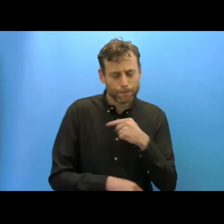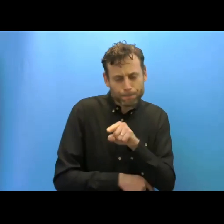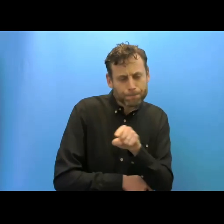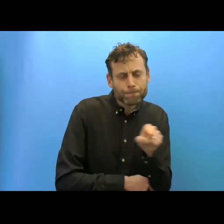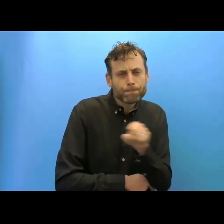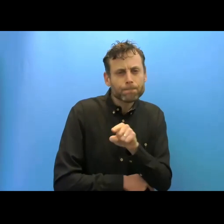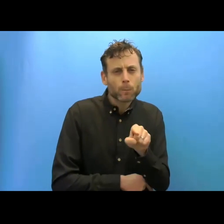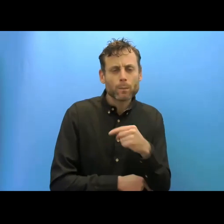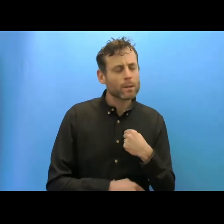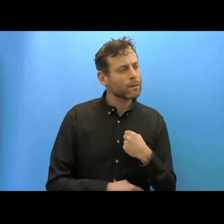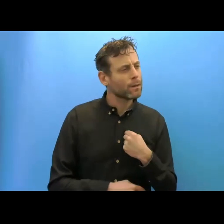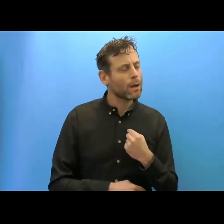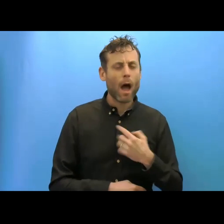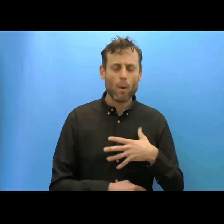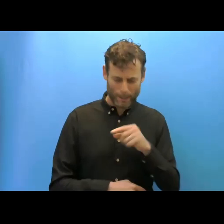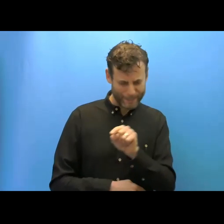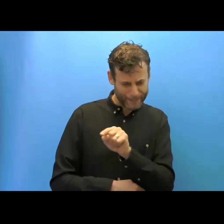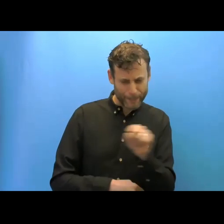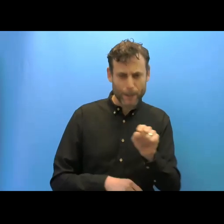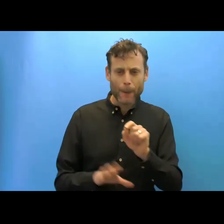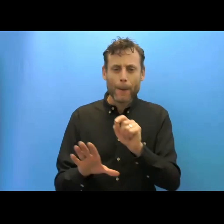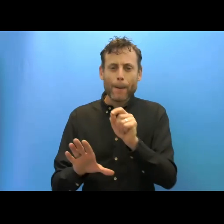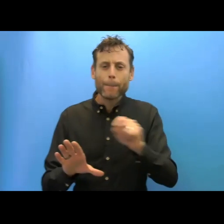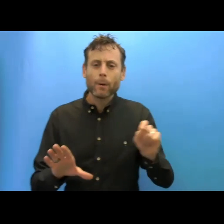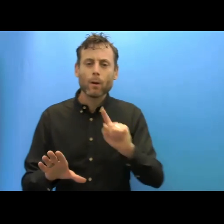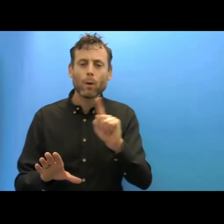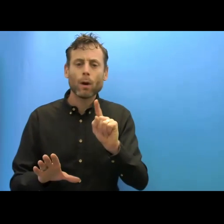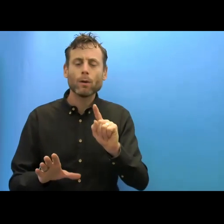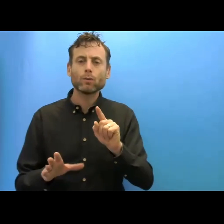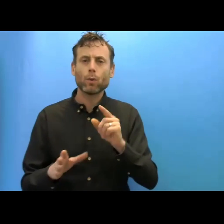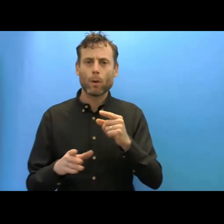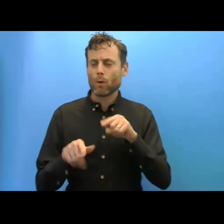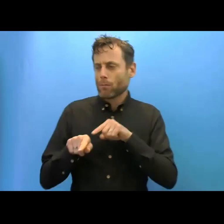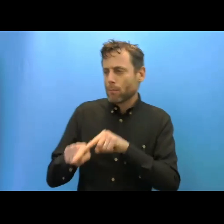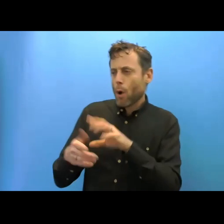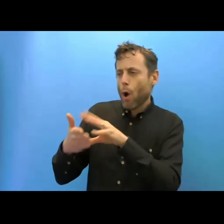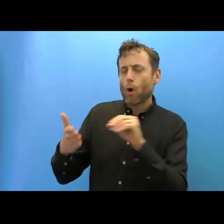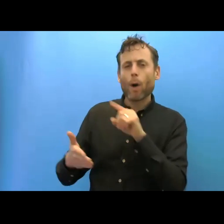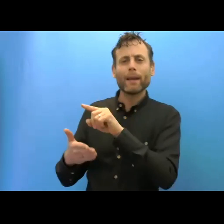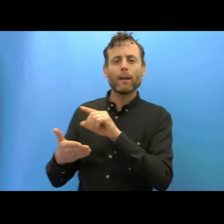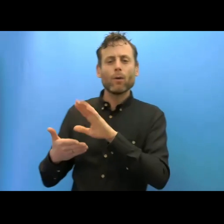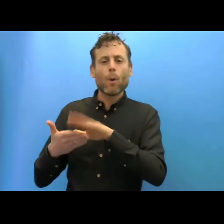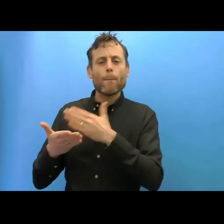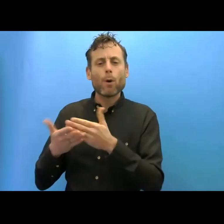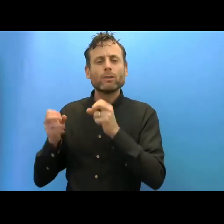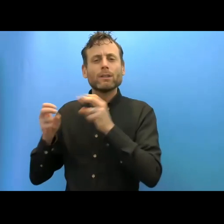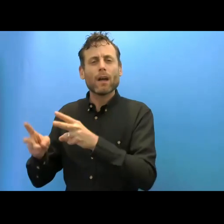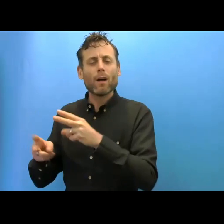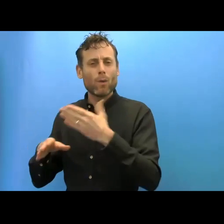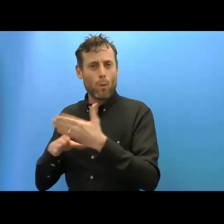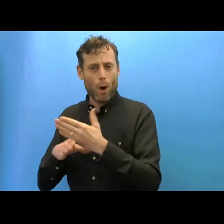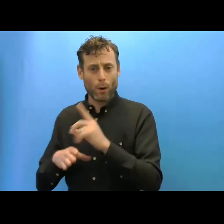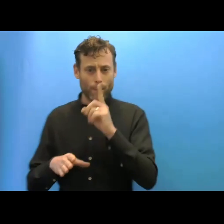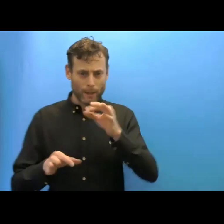wanted in some way to mimic Koji's work in terms of its visual vibrancy. So it was about doing something with the inside of the piano that